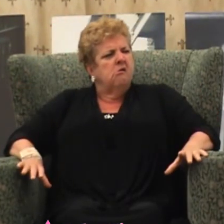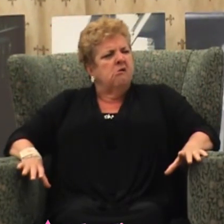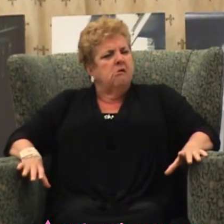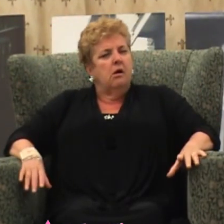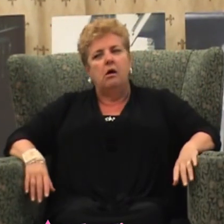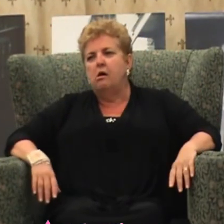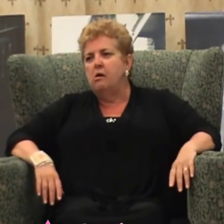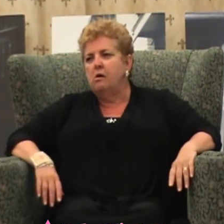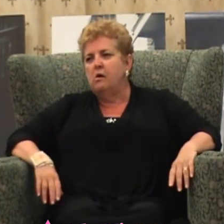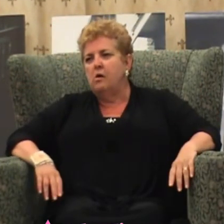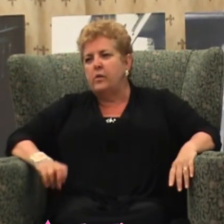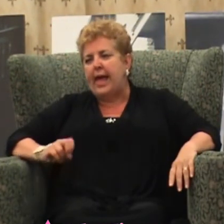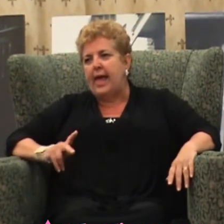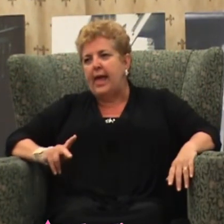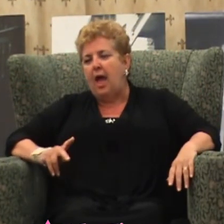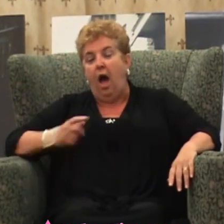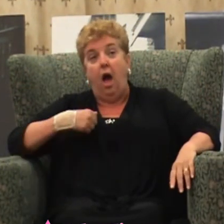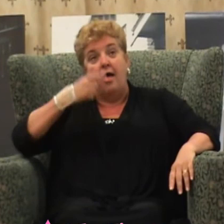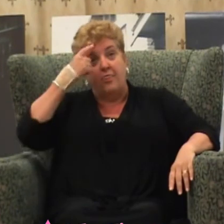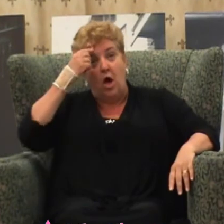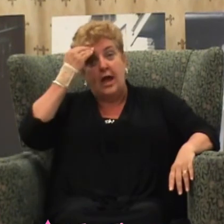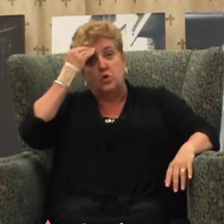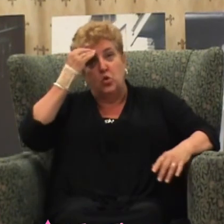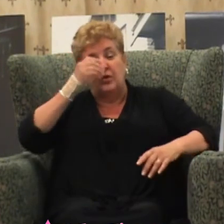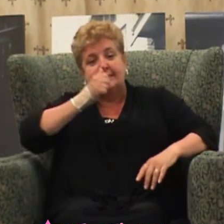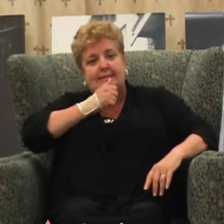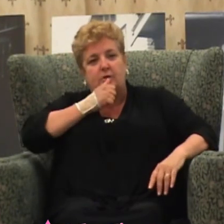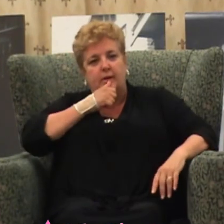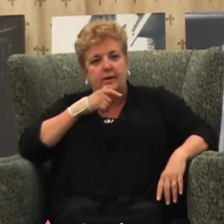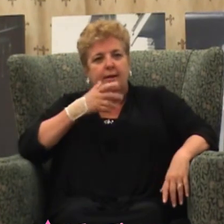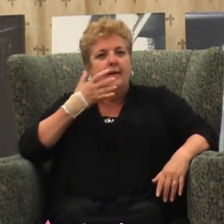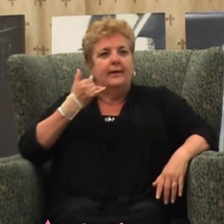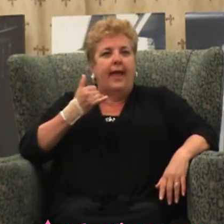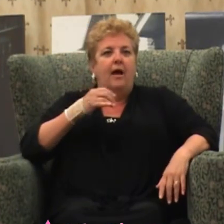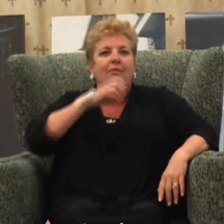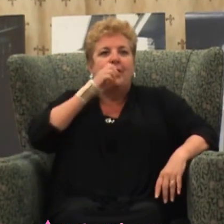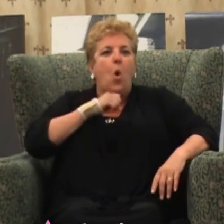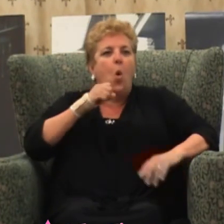Oh, okay, all right. The old timers are diametrically opposed to what the secret is,